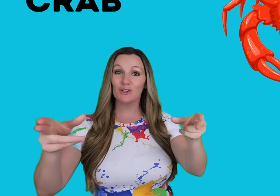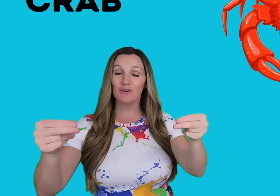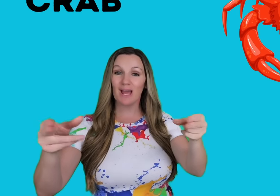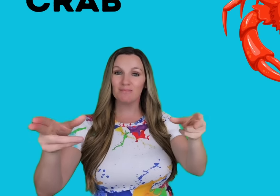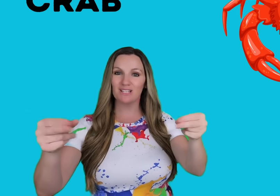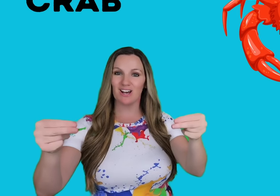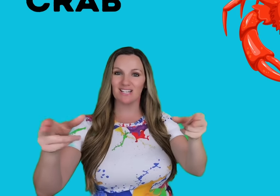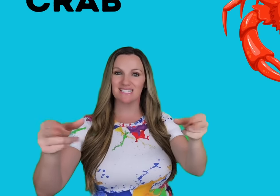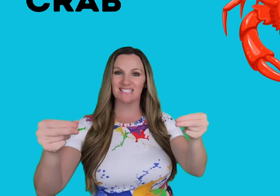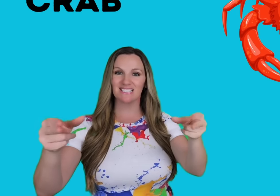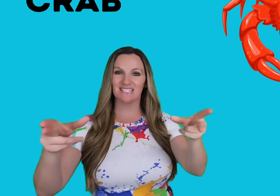crab claws.